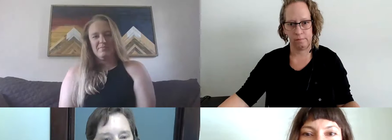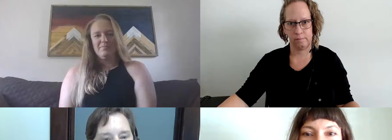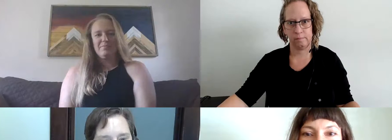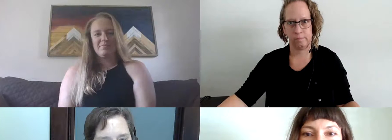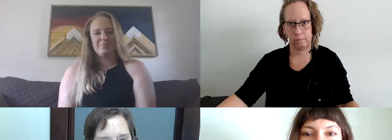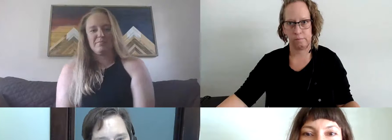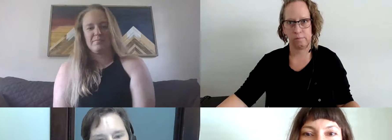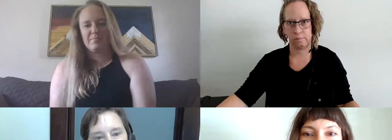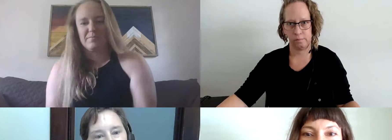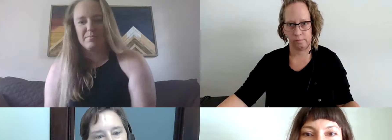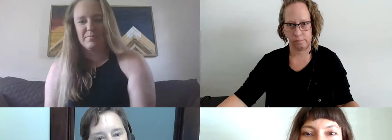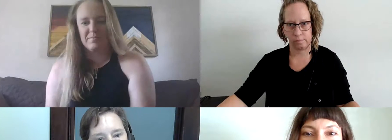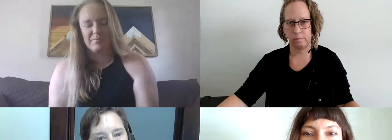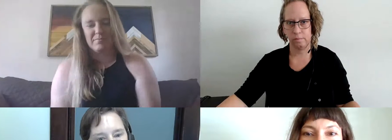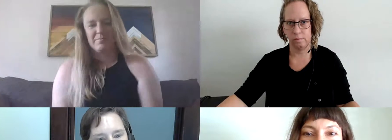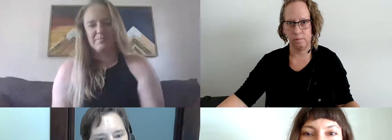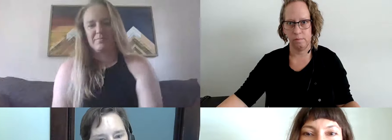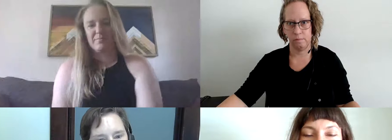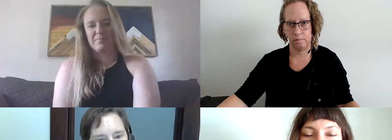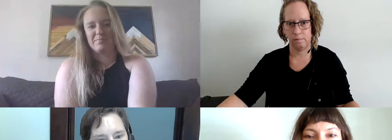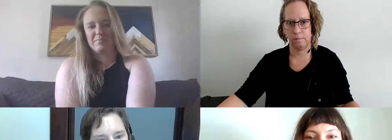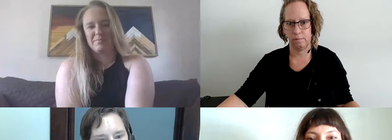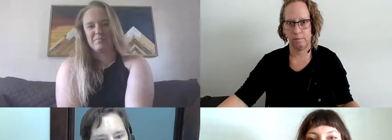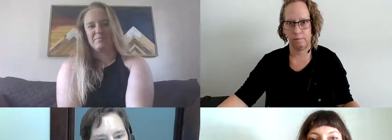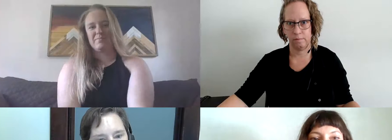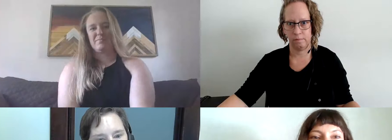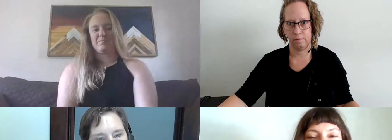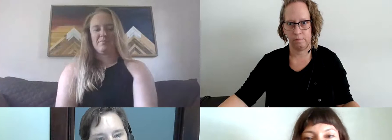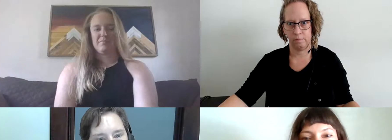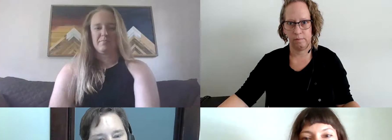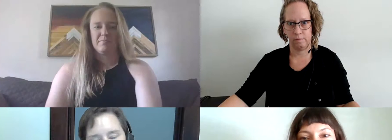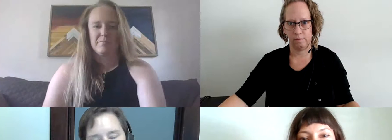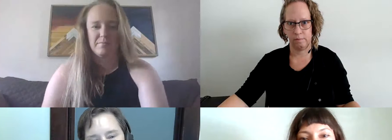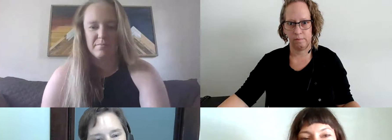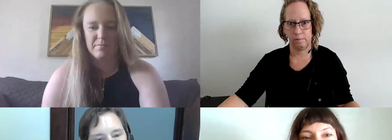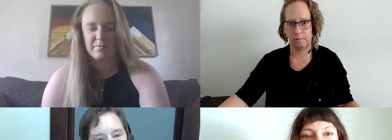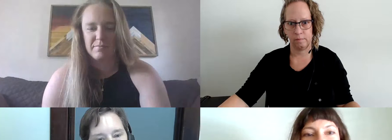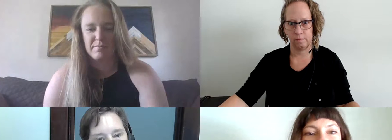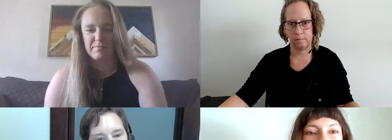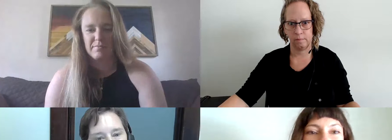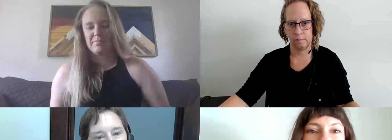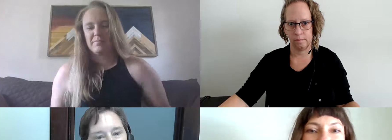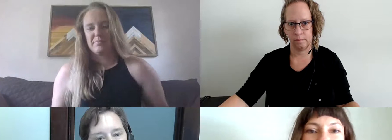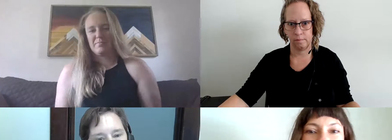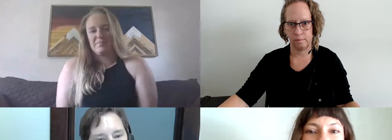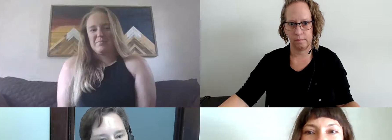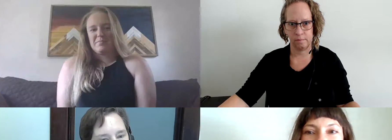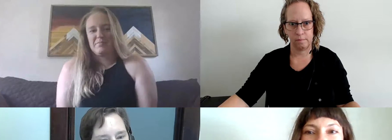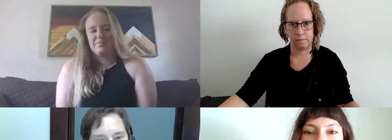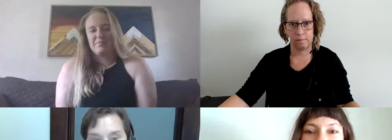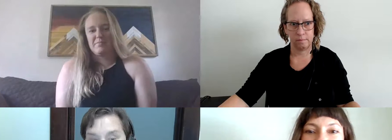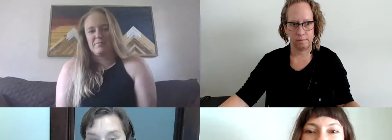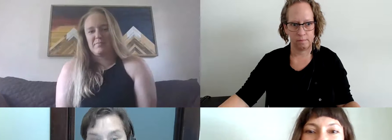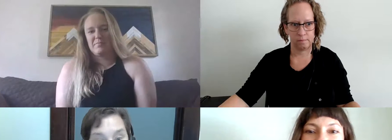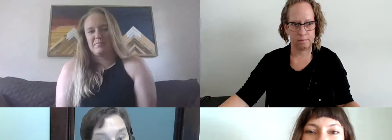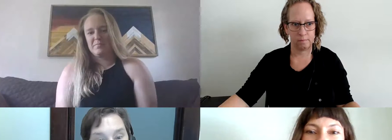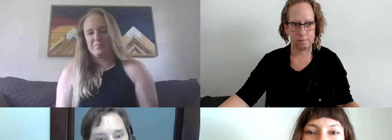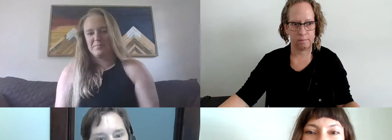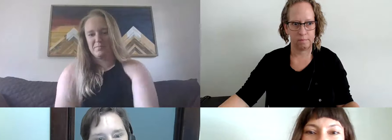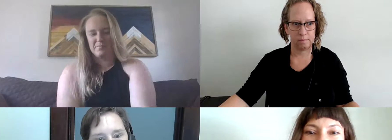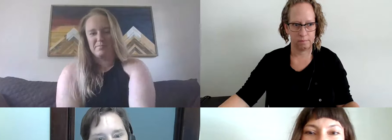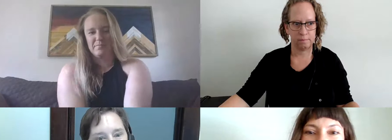I am the outreach specialist and the marketing leader for the team. I just joined this team October of last year. I'm